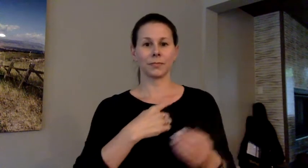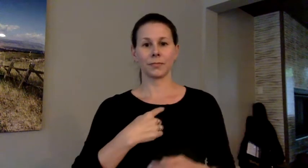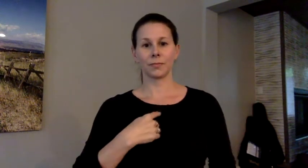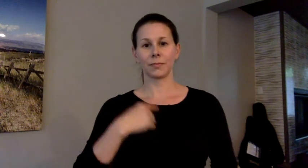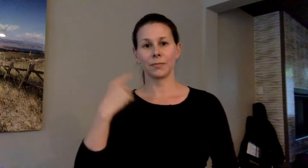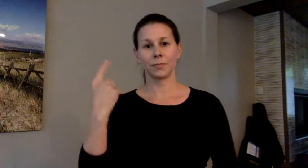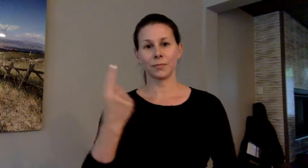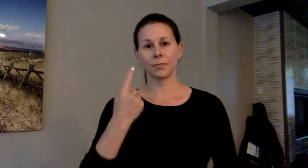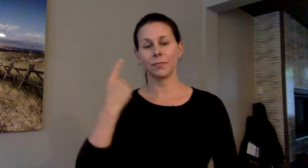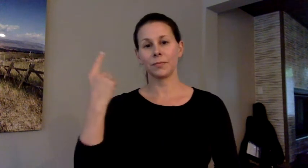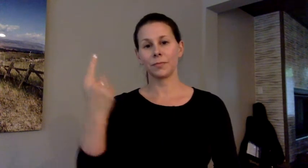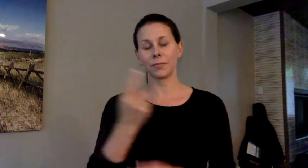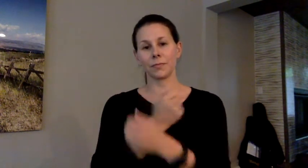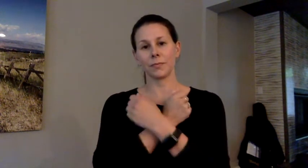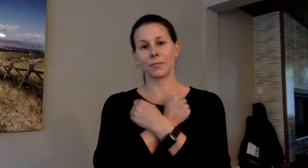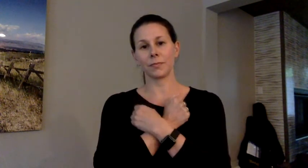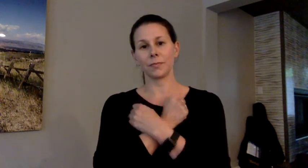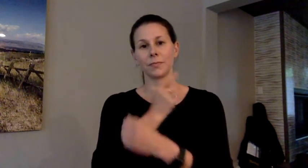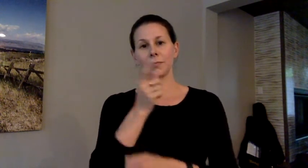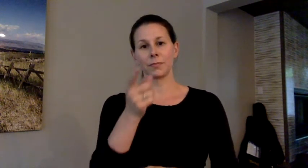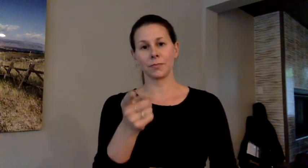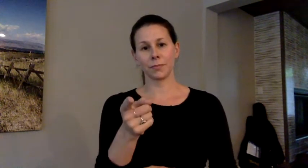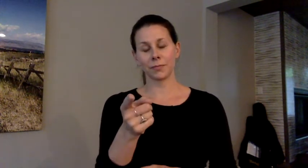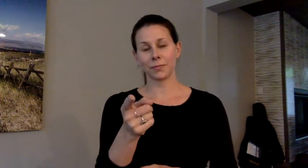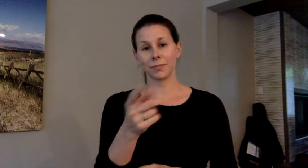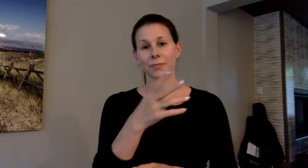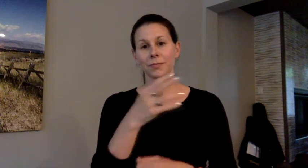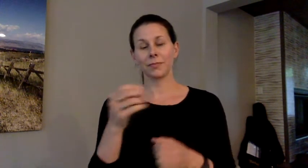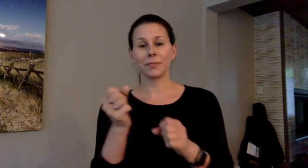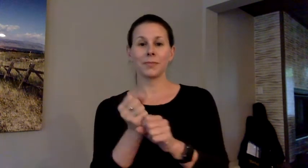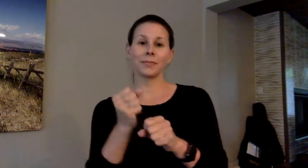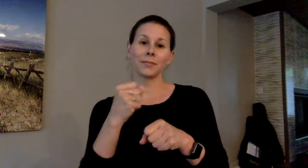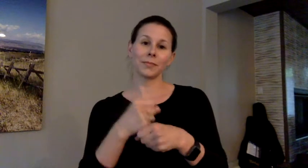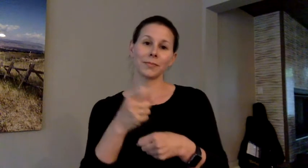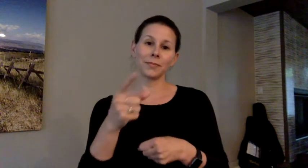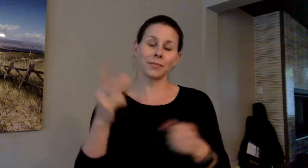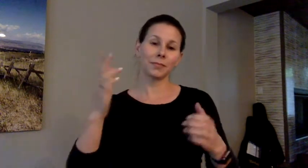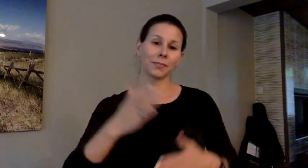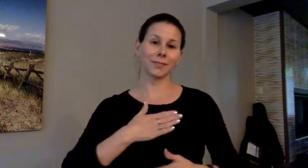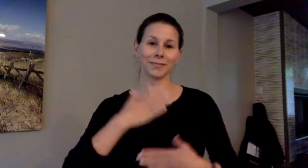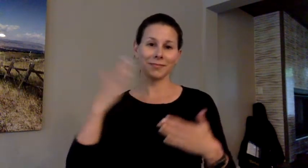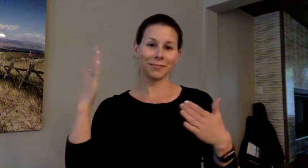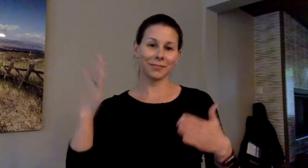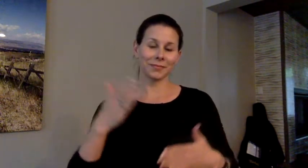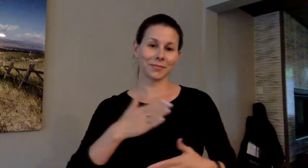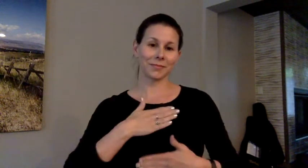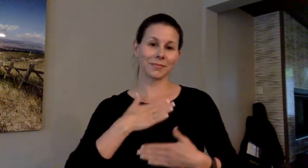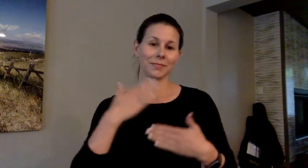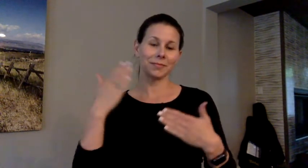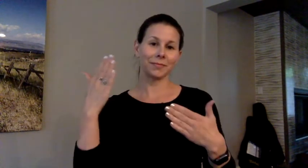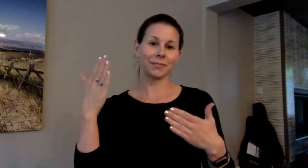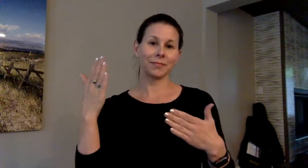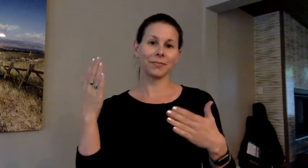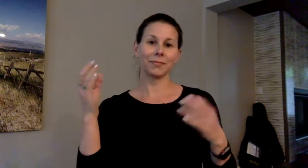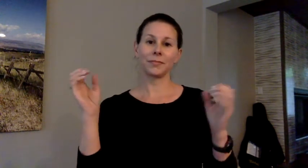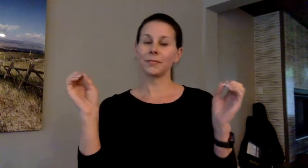I'll always love you and make you happy,